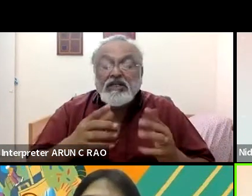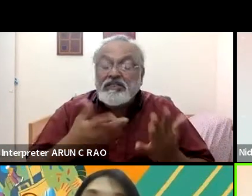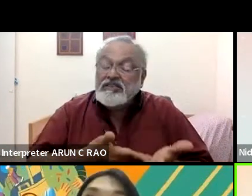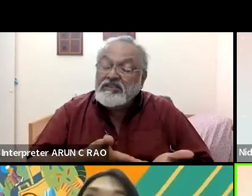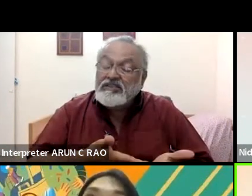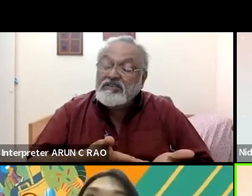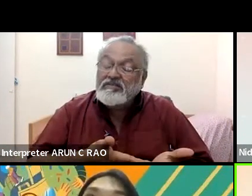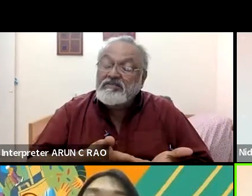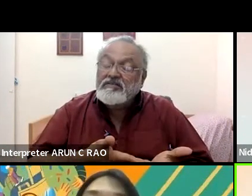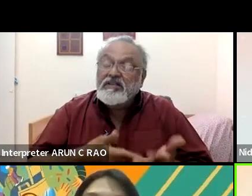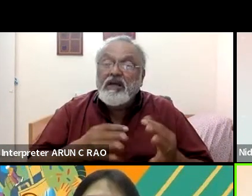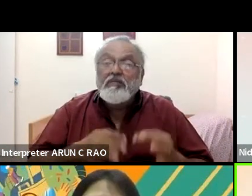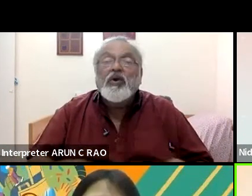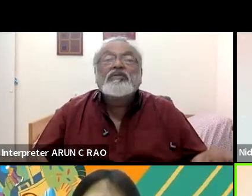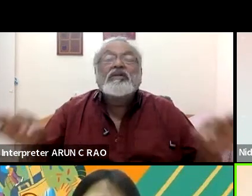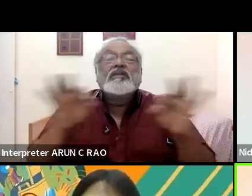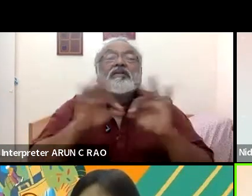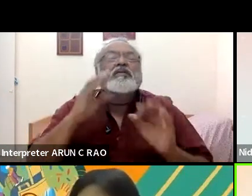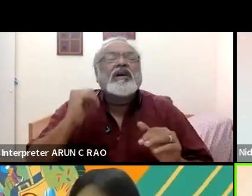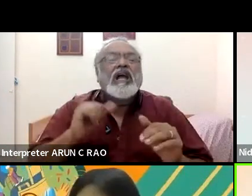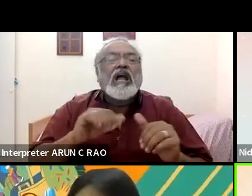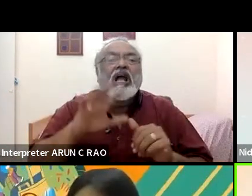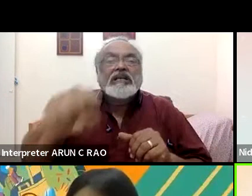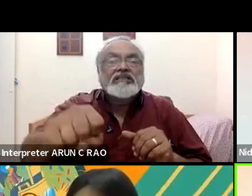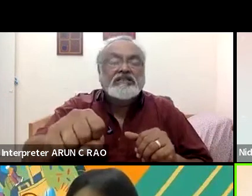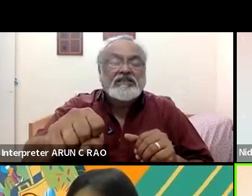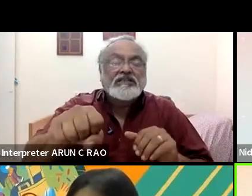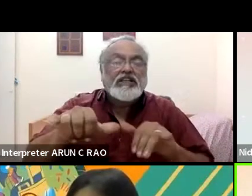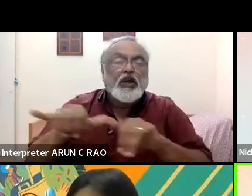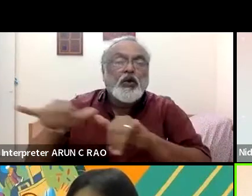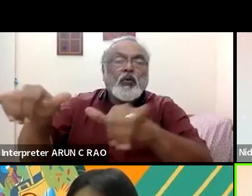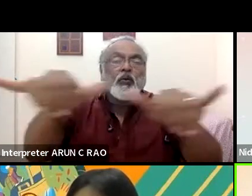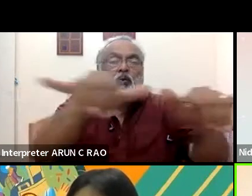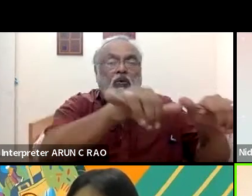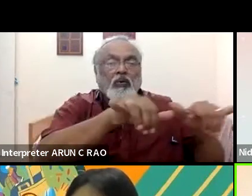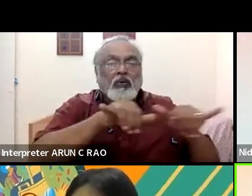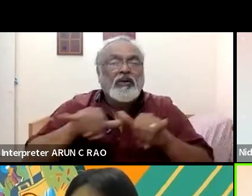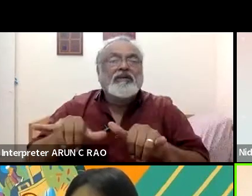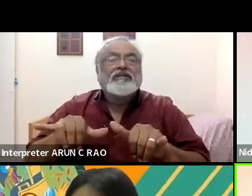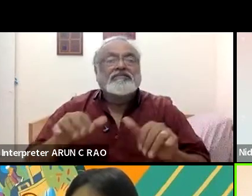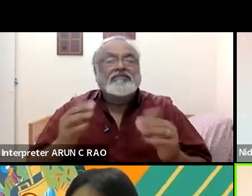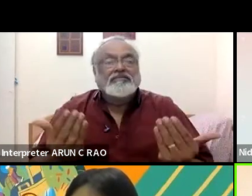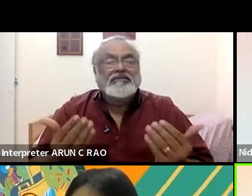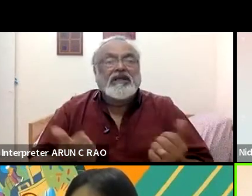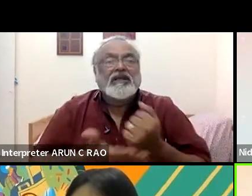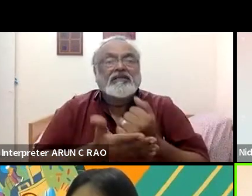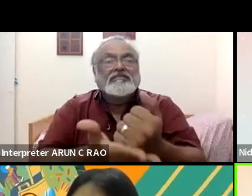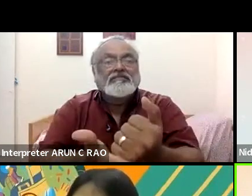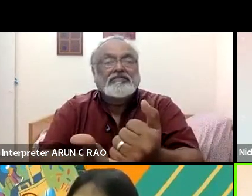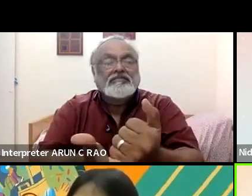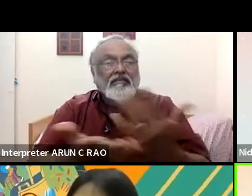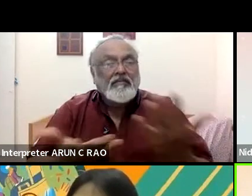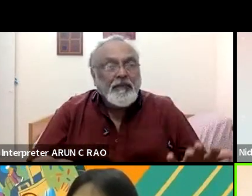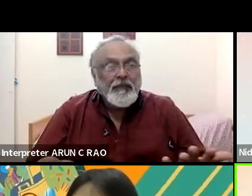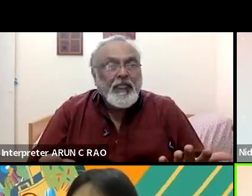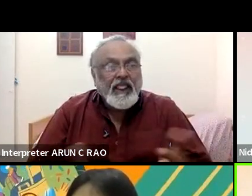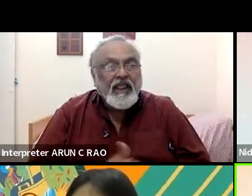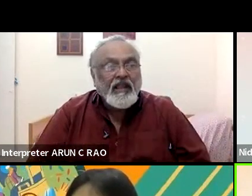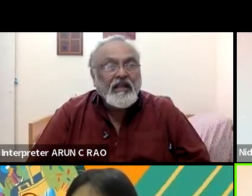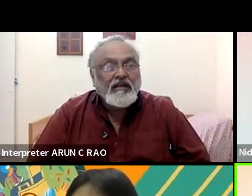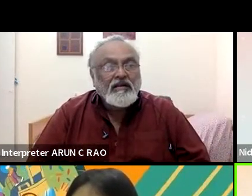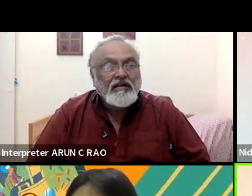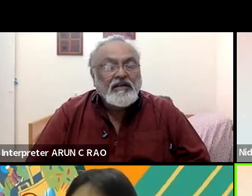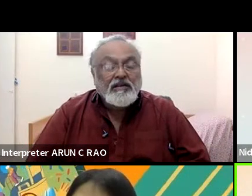address accessibility. It requires also strong reviews from